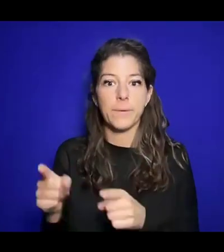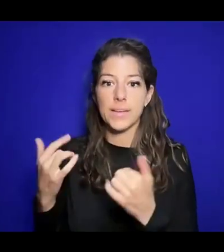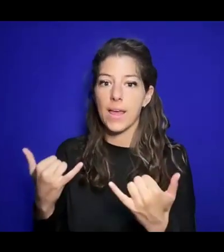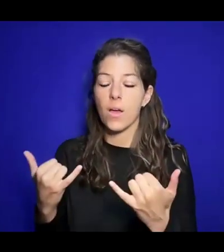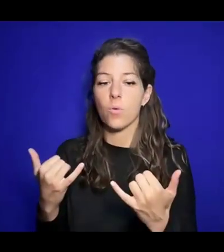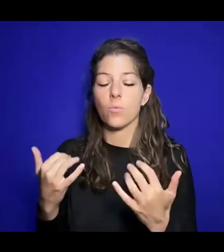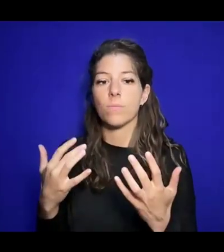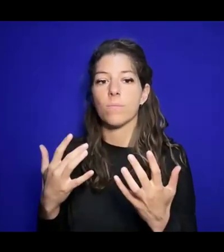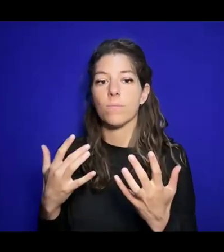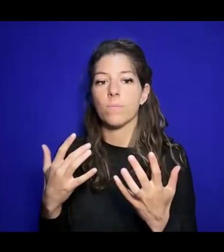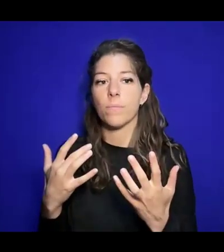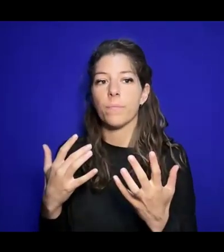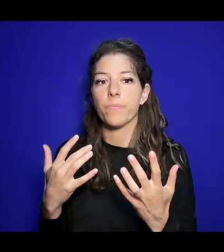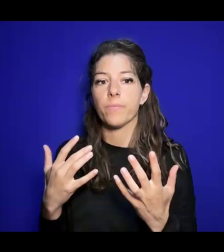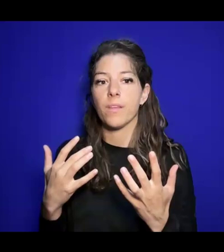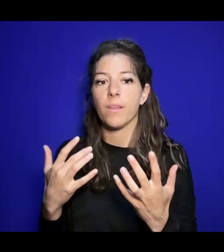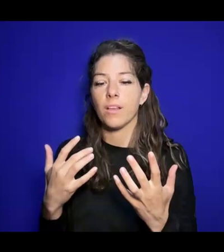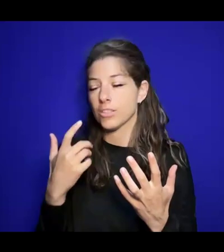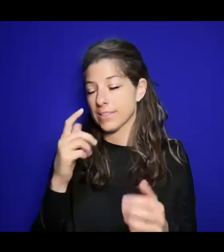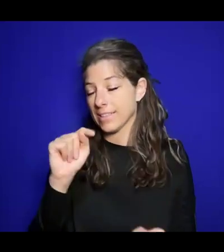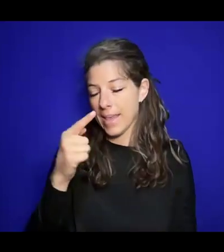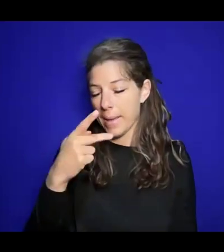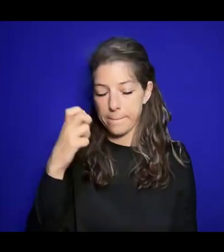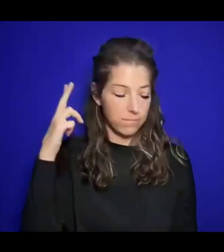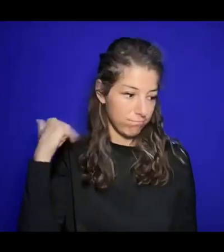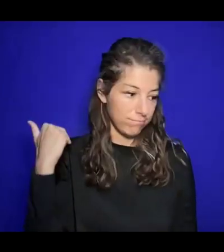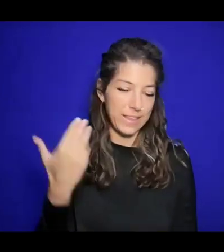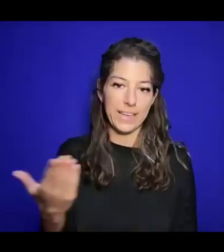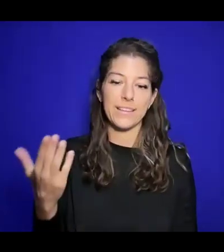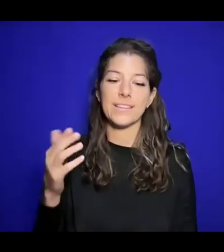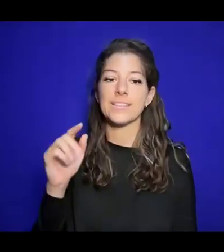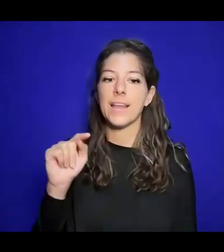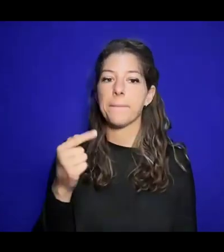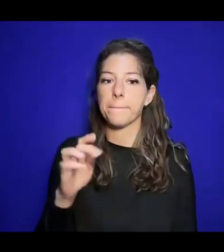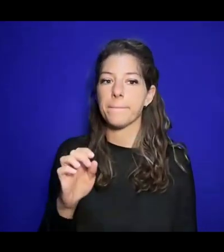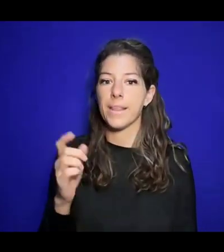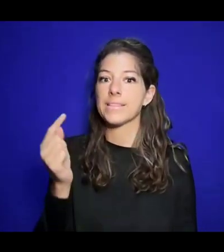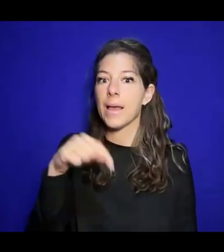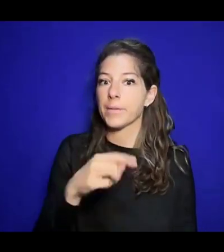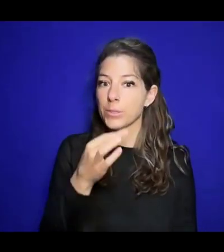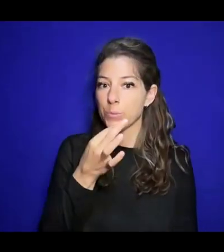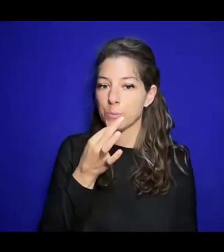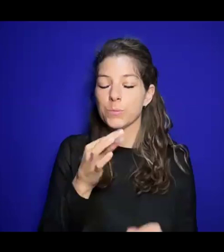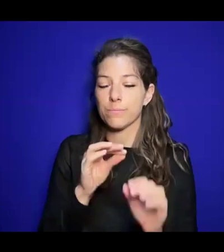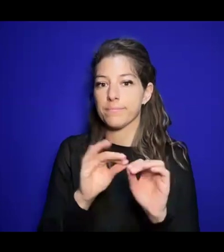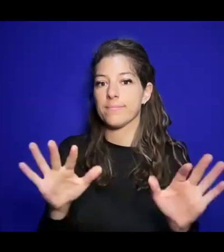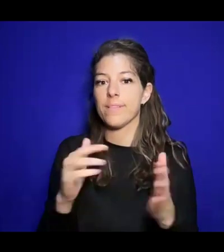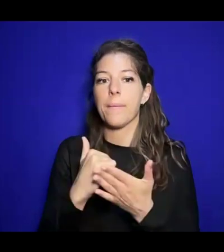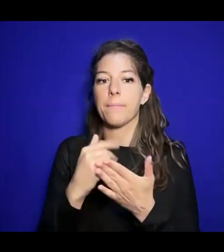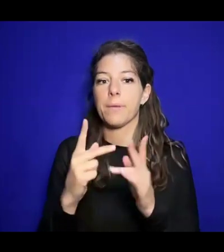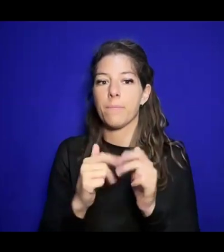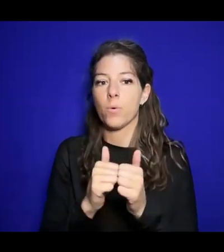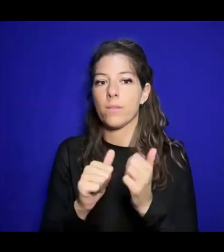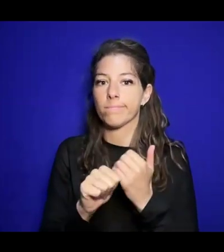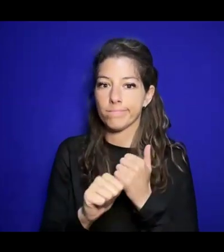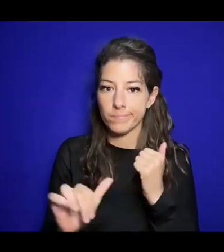this tape, I just call it the tape thing. This tape thing that's coming, is helping people with bowel and